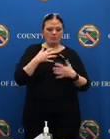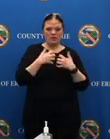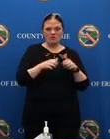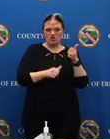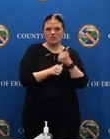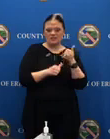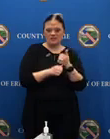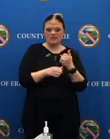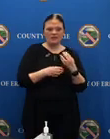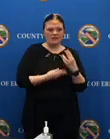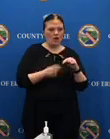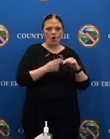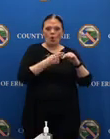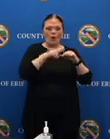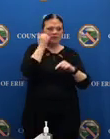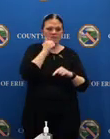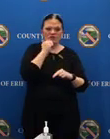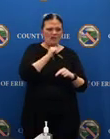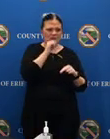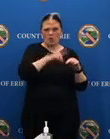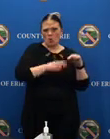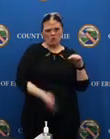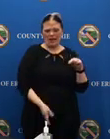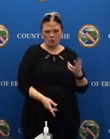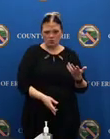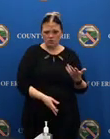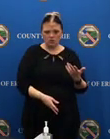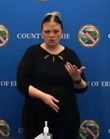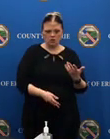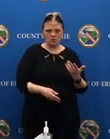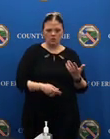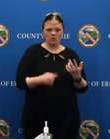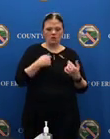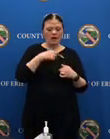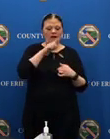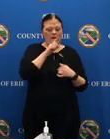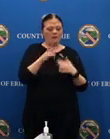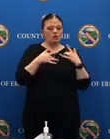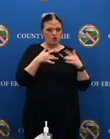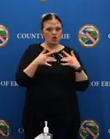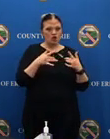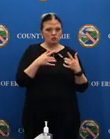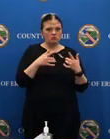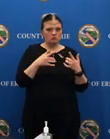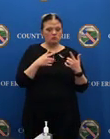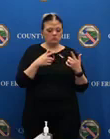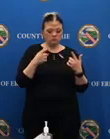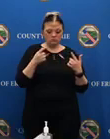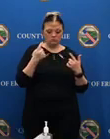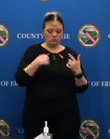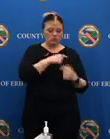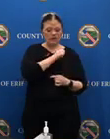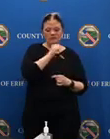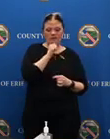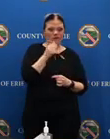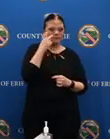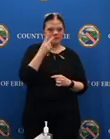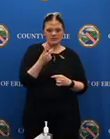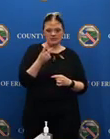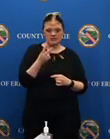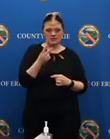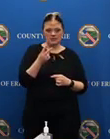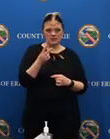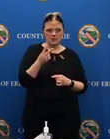They've gone up every day. They have not gone down. And I am concerned about that. We have not seen